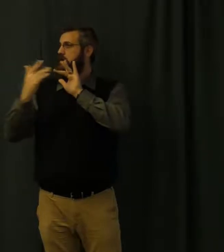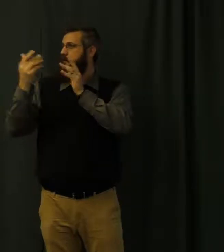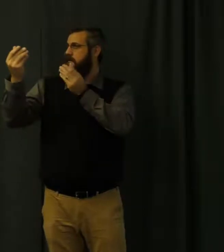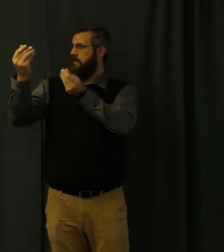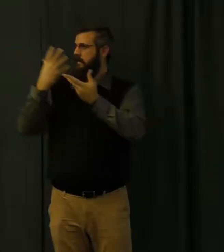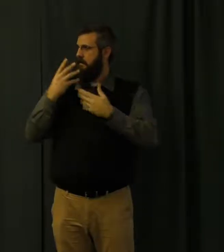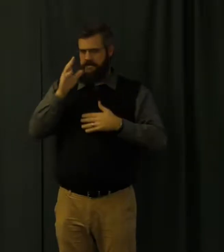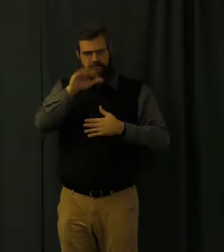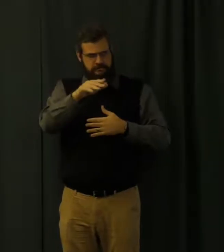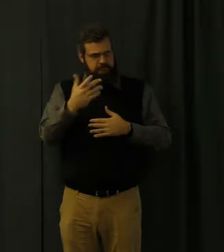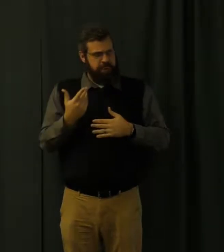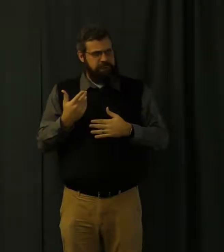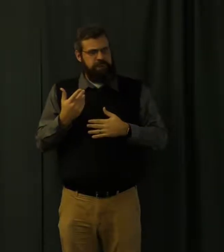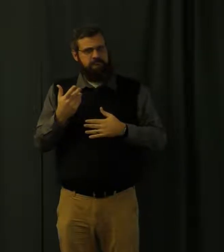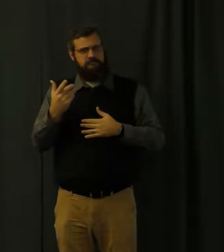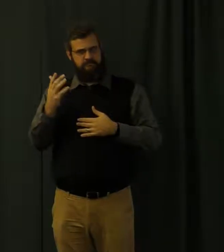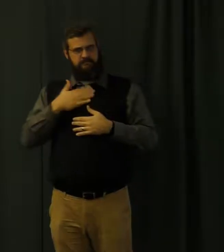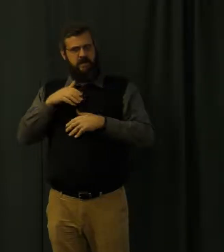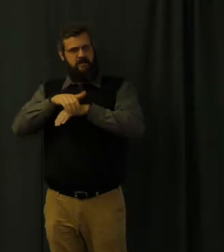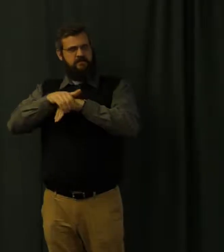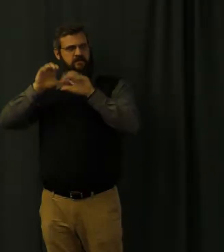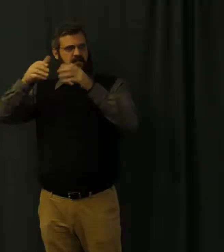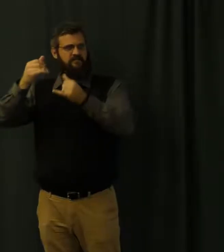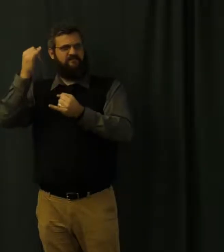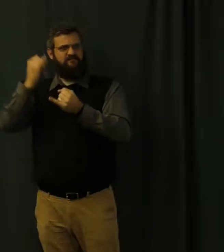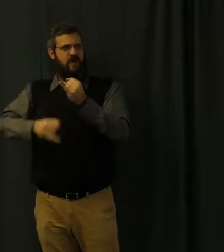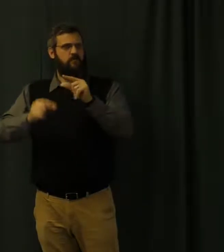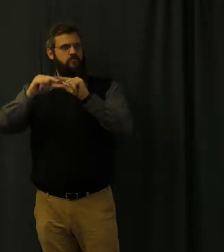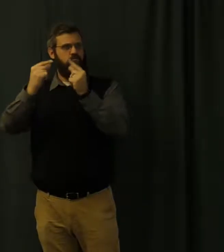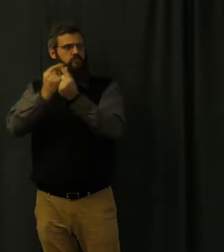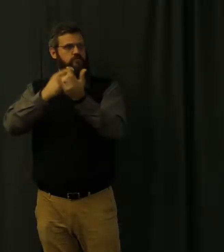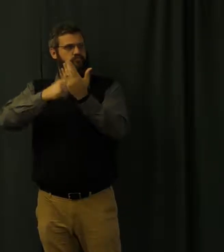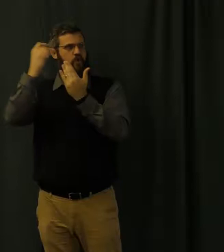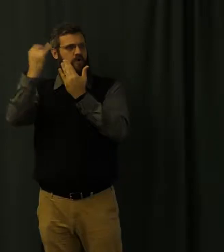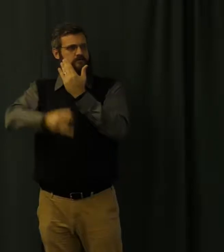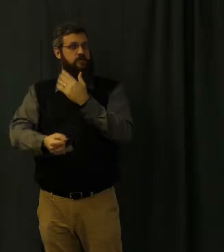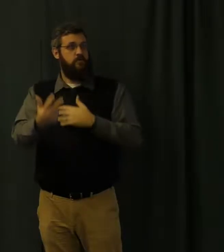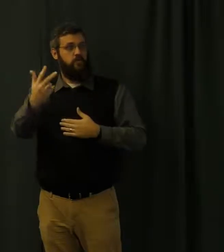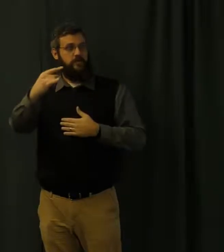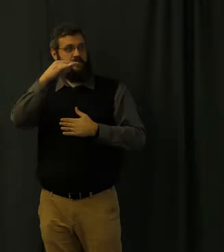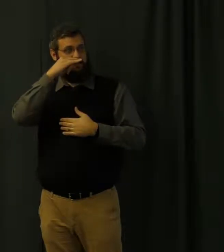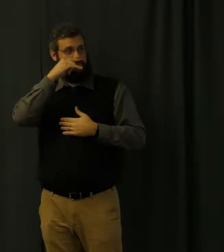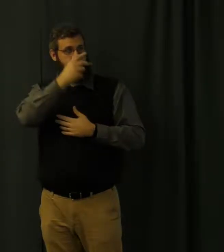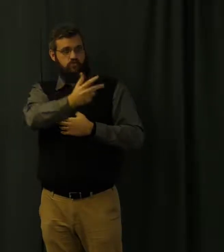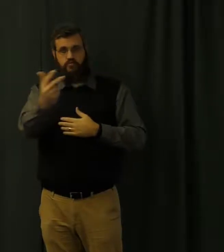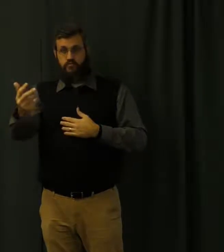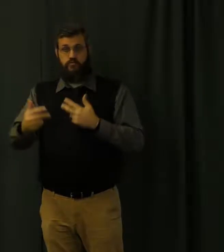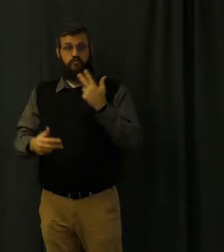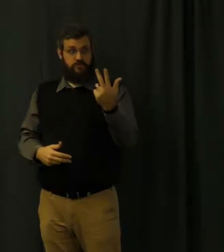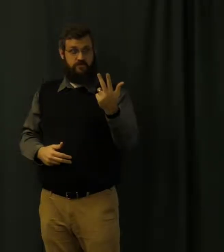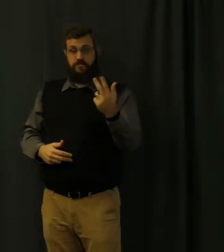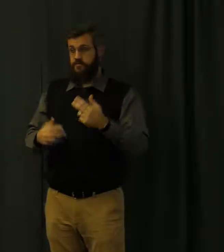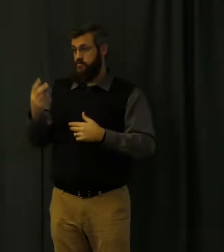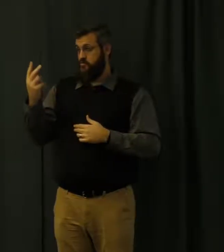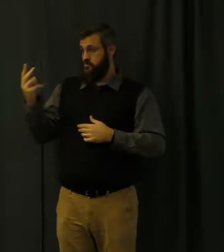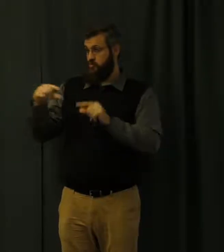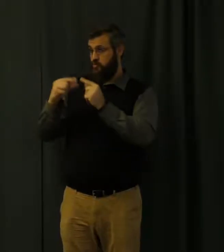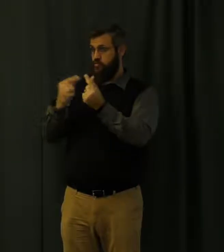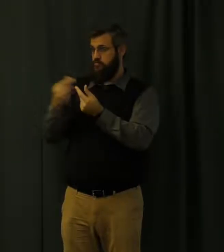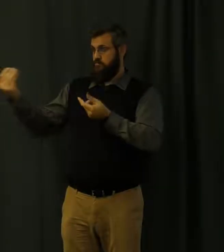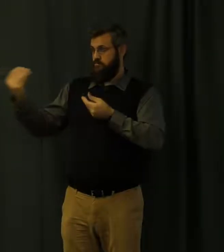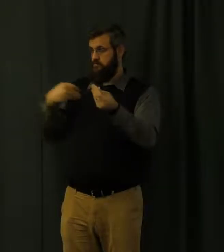okay, here's the deal. Final project in my English class, group project. 3 kids in a group. 2 groups turned in the exact same